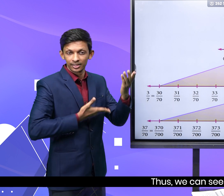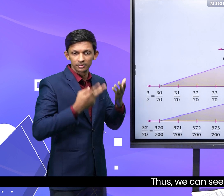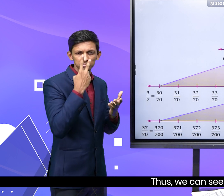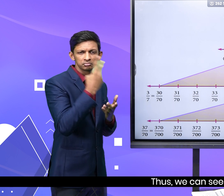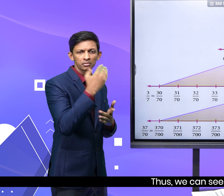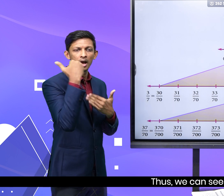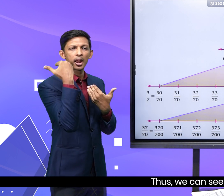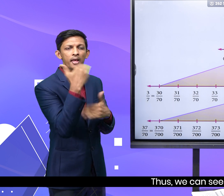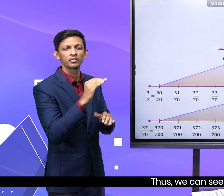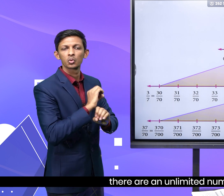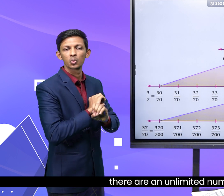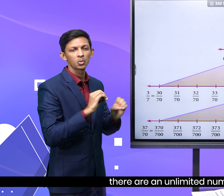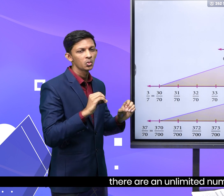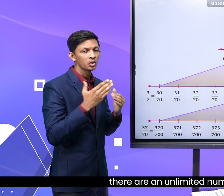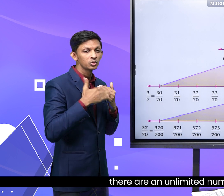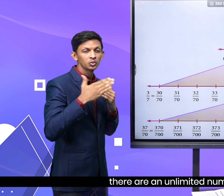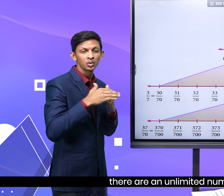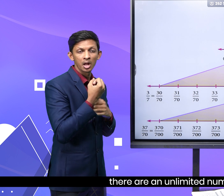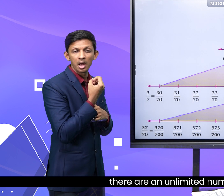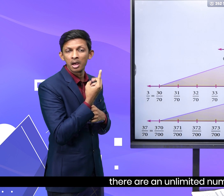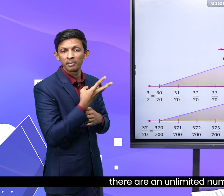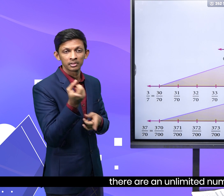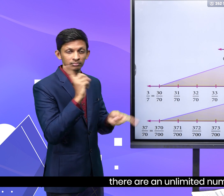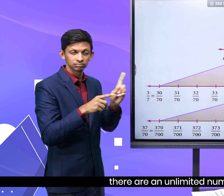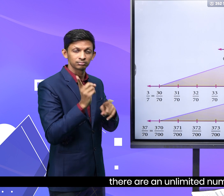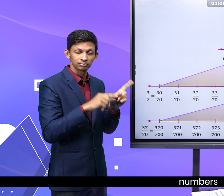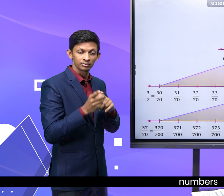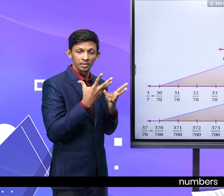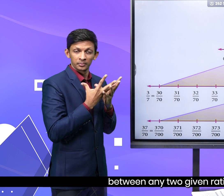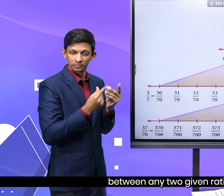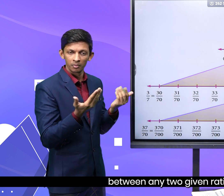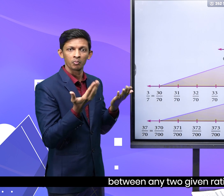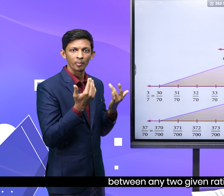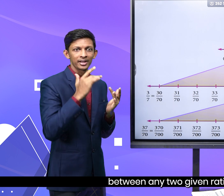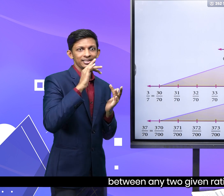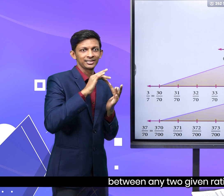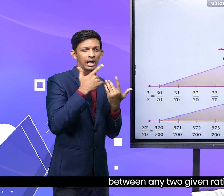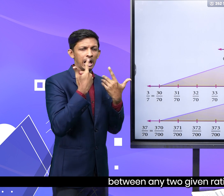Thus, we can see that there are an unlimited number of rational numbers between any two given rational